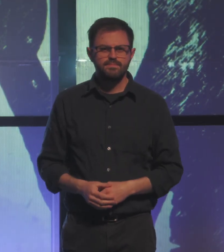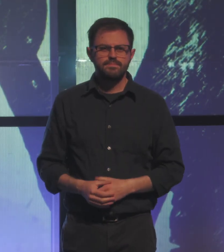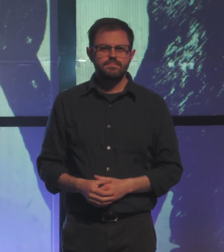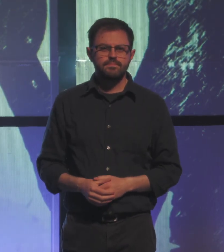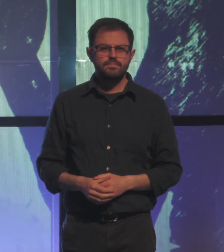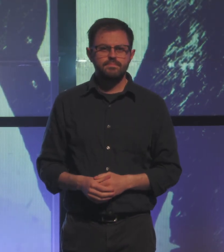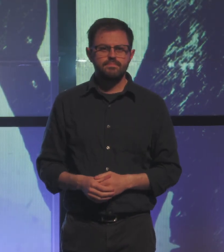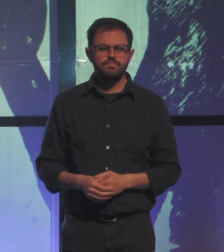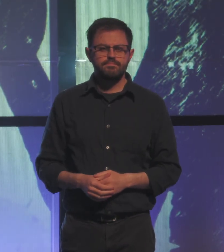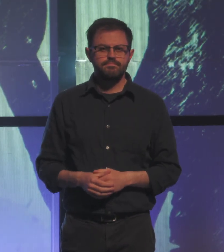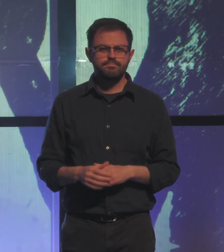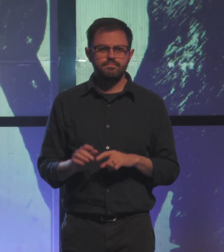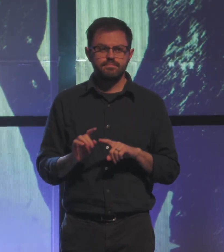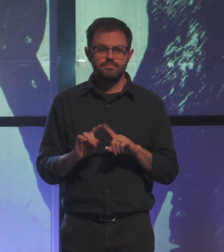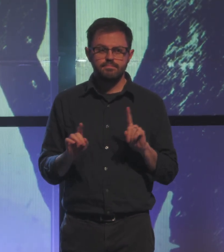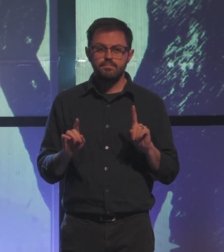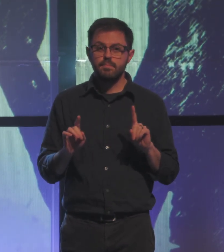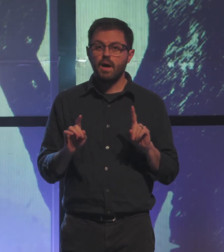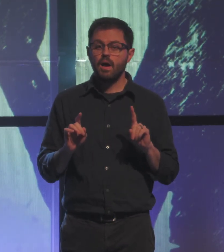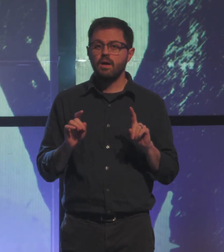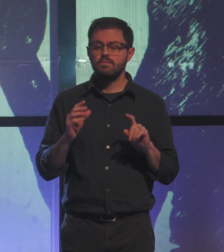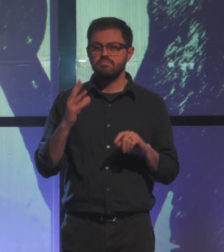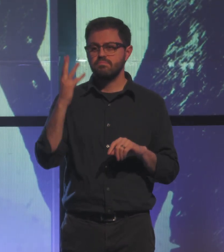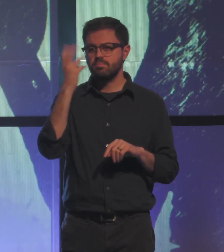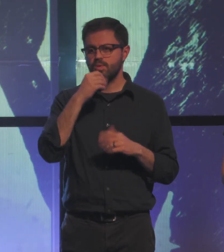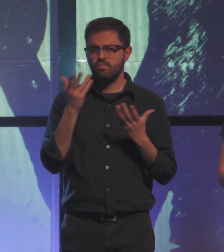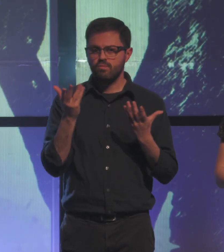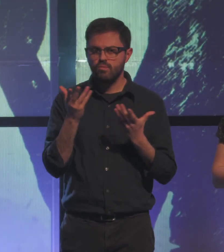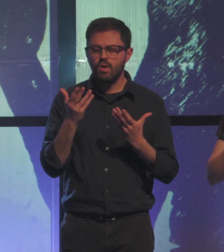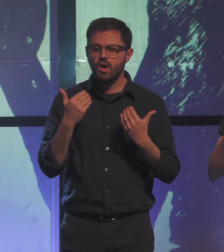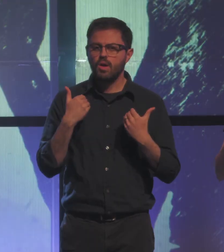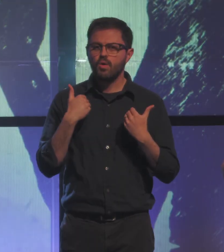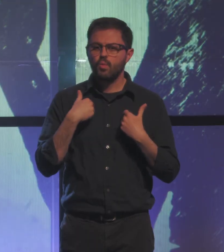But the beautiful thing is that there is some wisdom